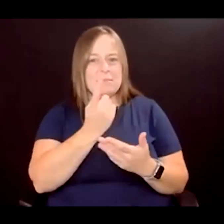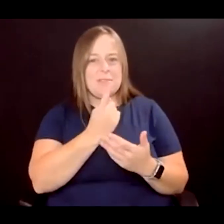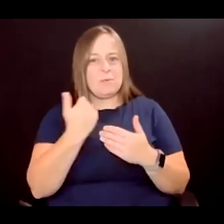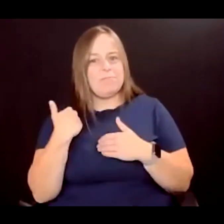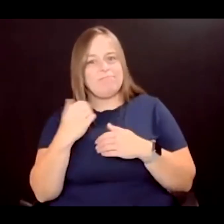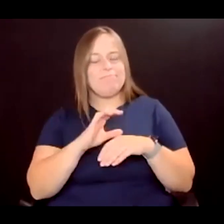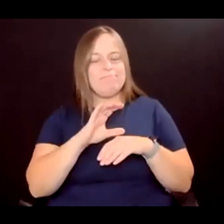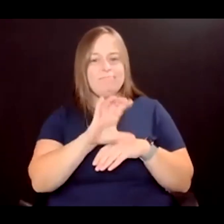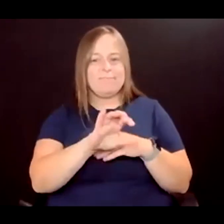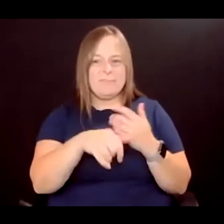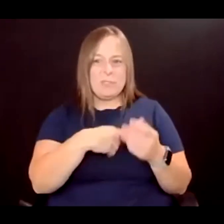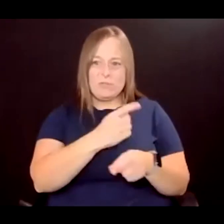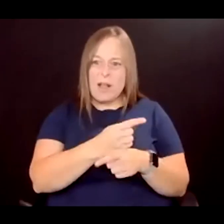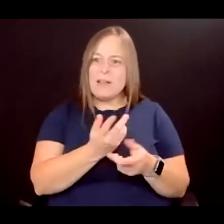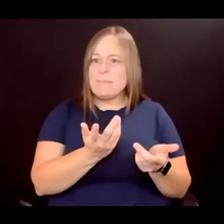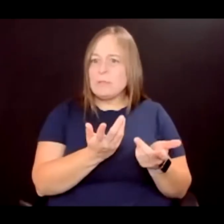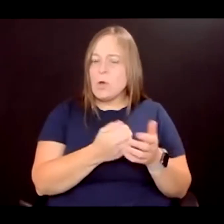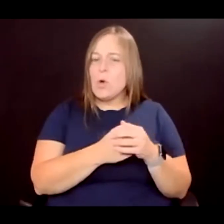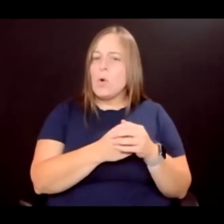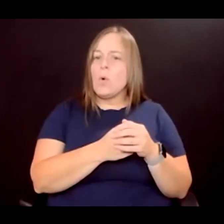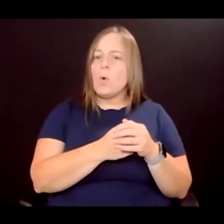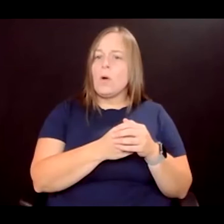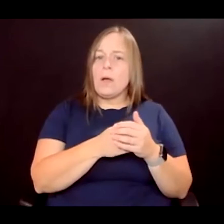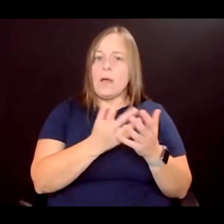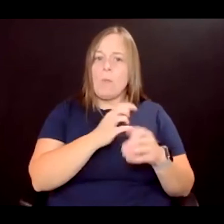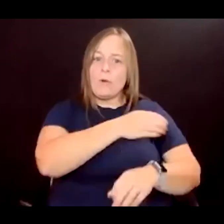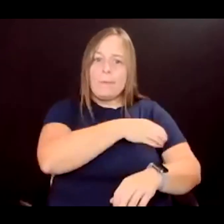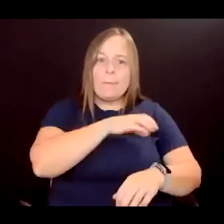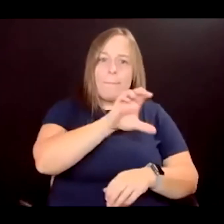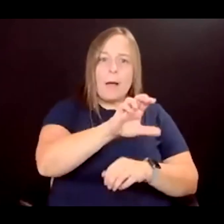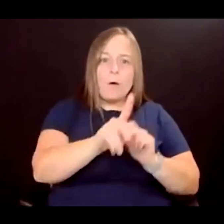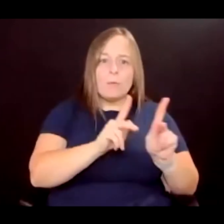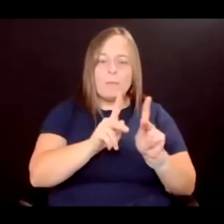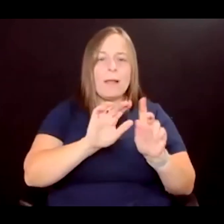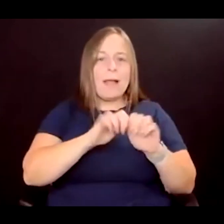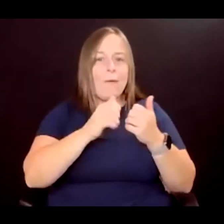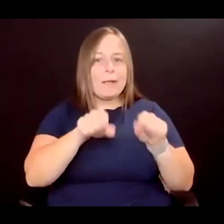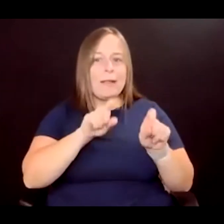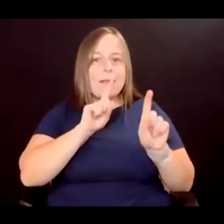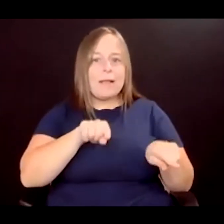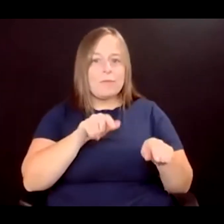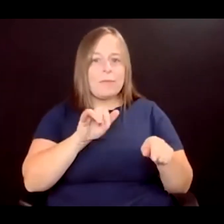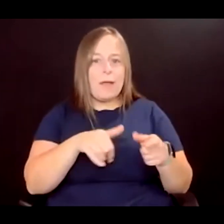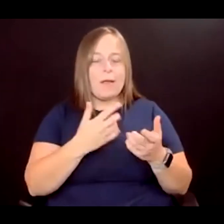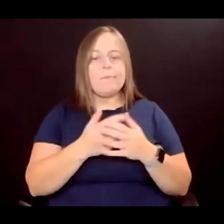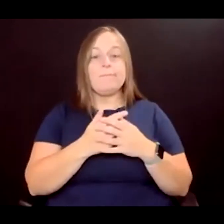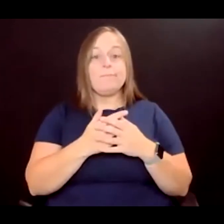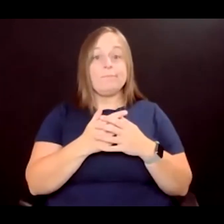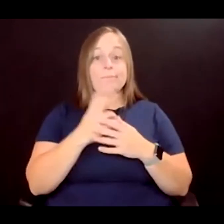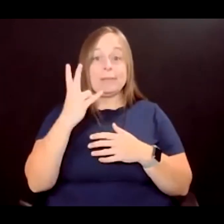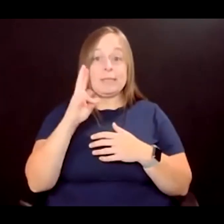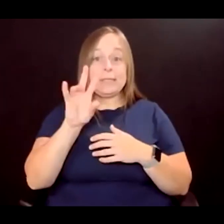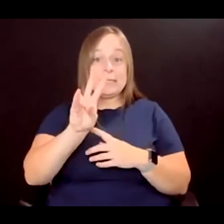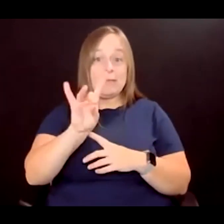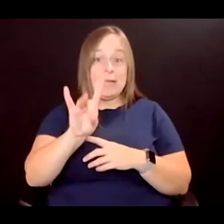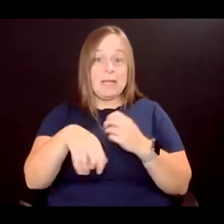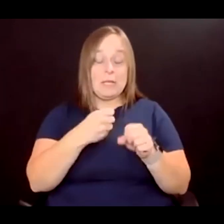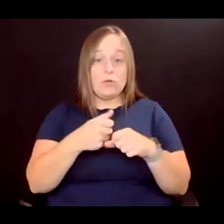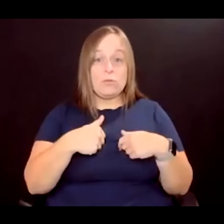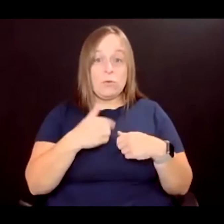in my travels, and I know it's happened in the Capital District before. I will make certain that it happens in the city of